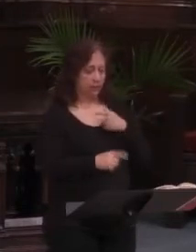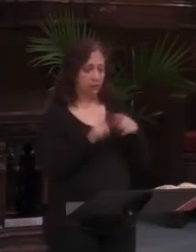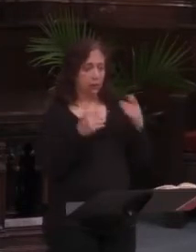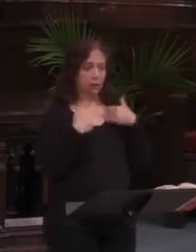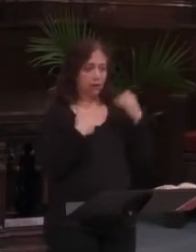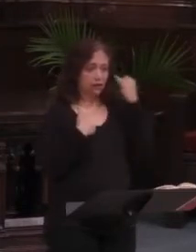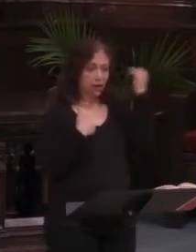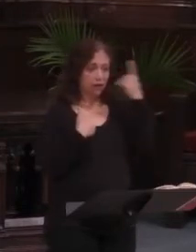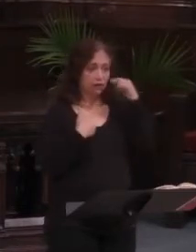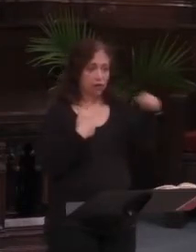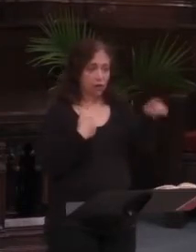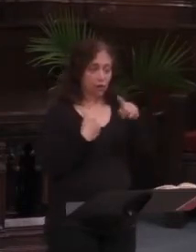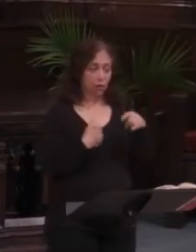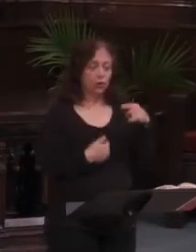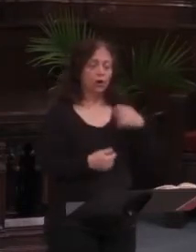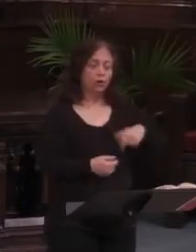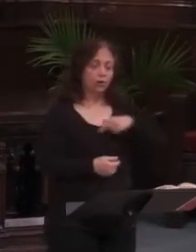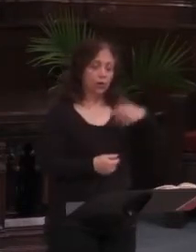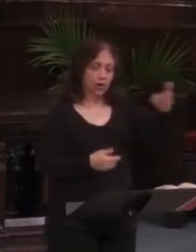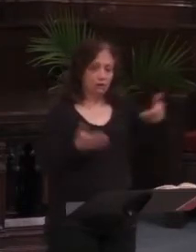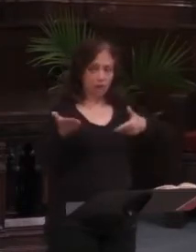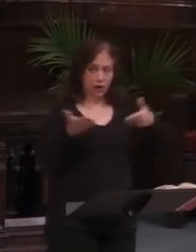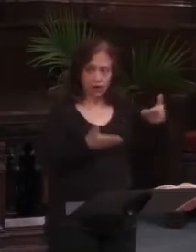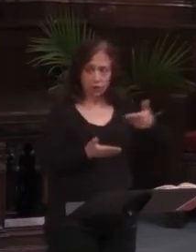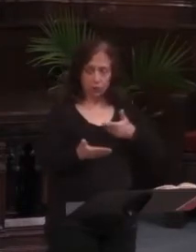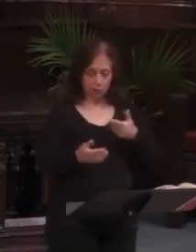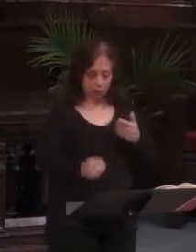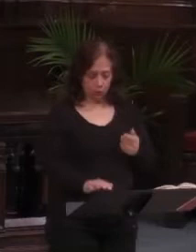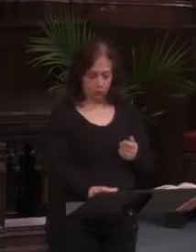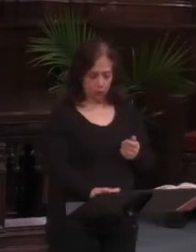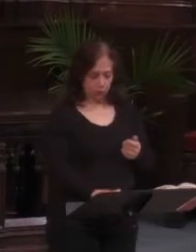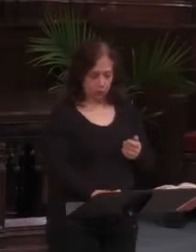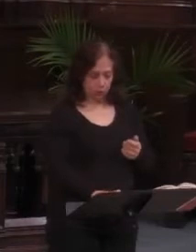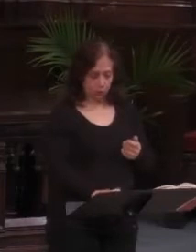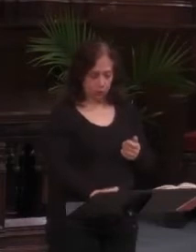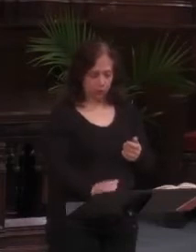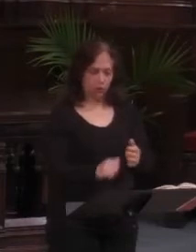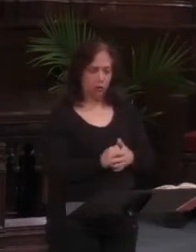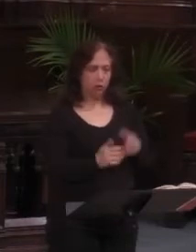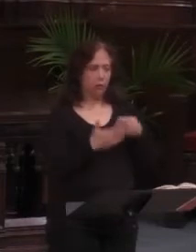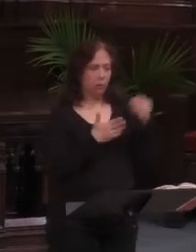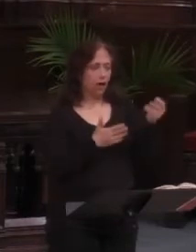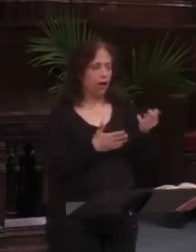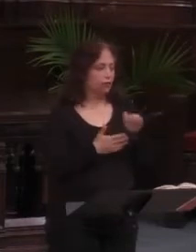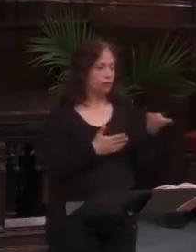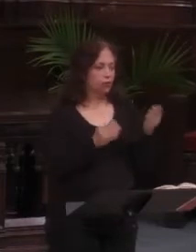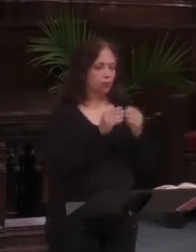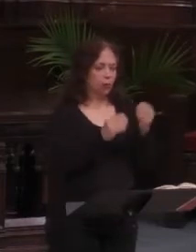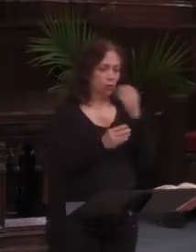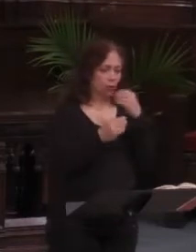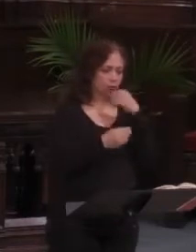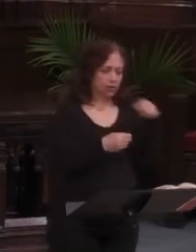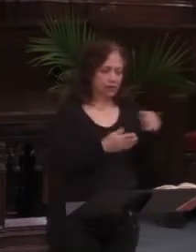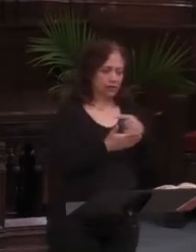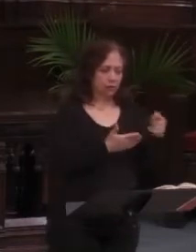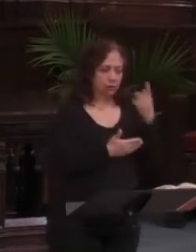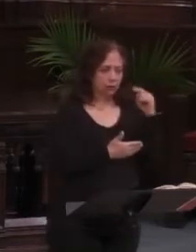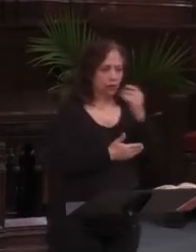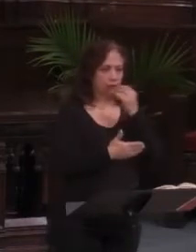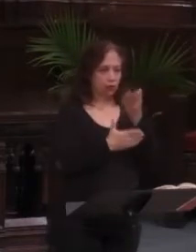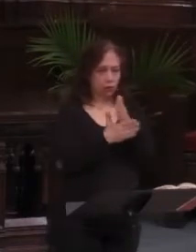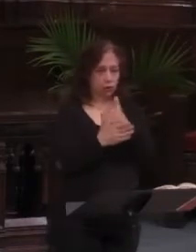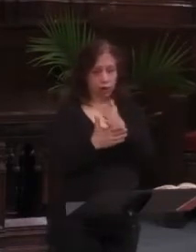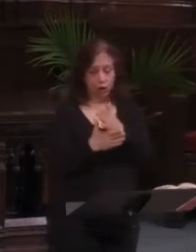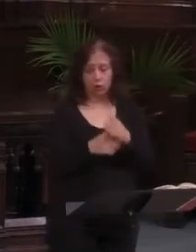you. We invite you to pick up a few extra groceries this week for food share if you are safely able to do